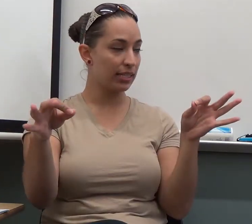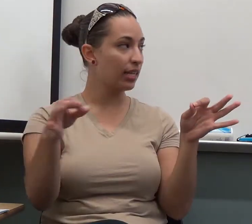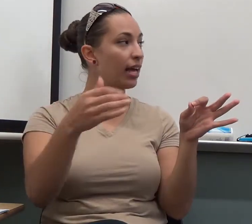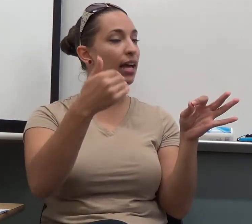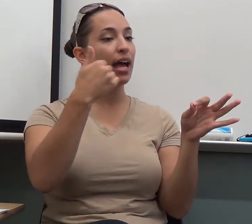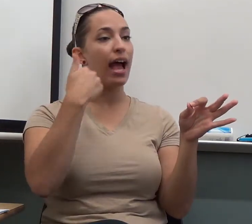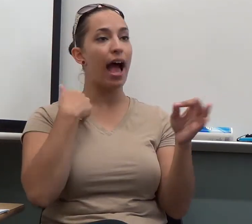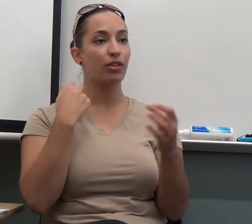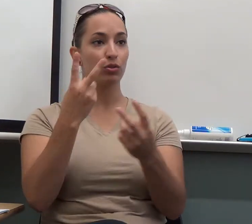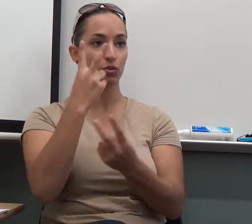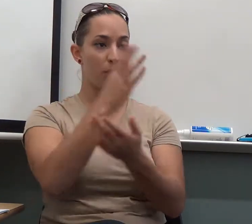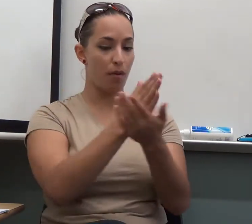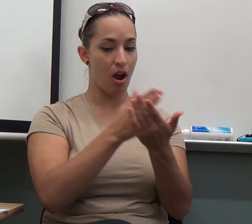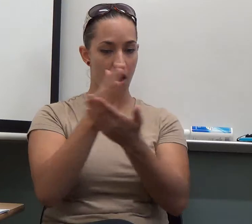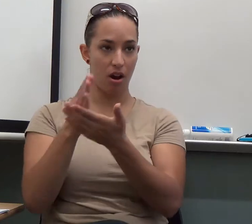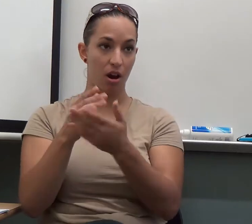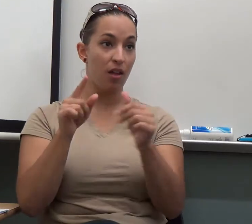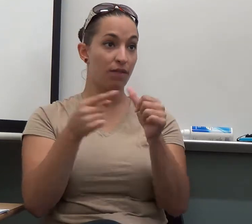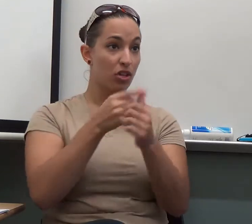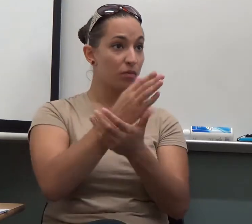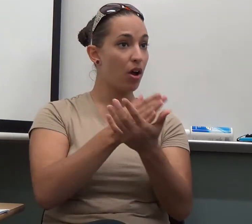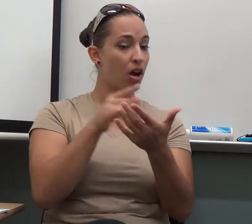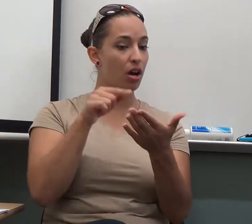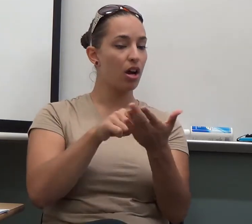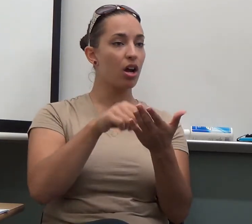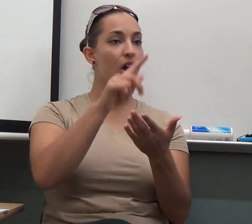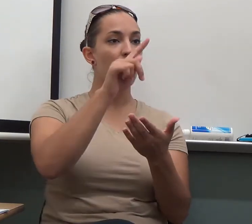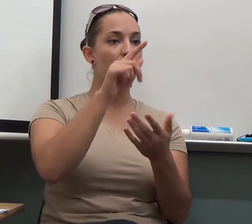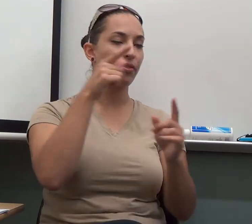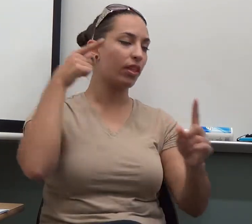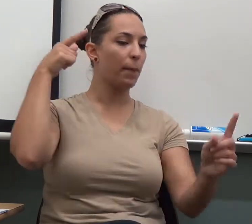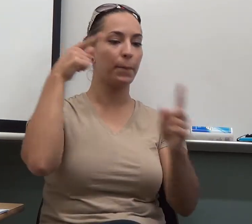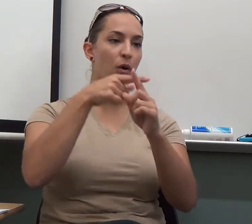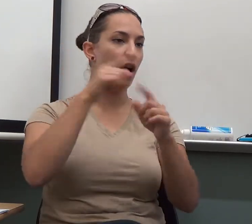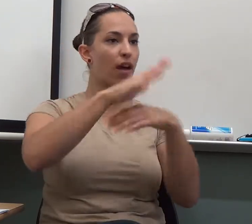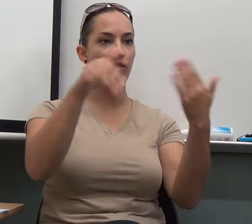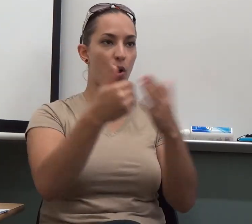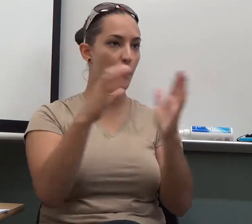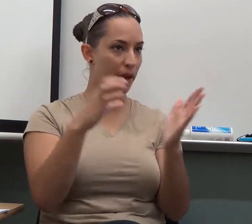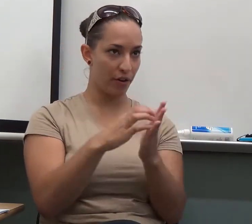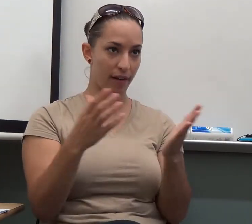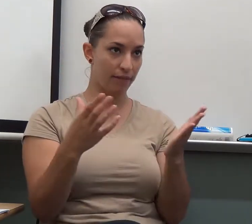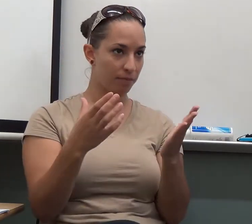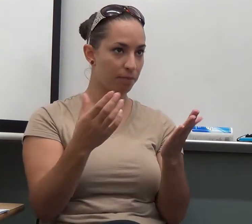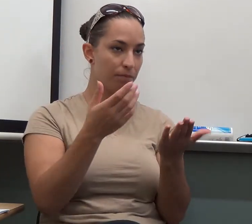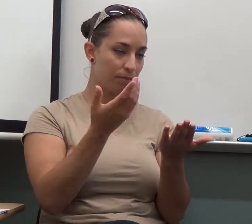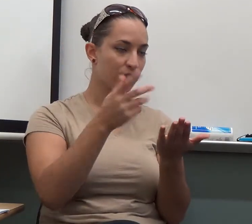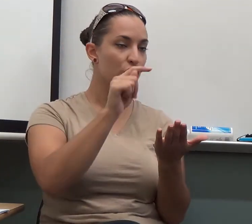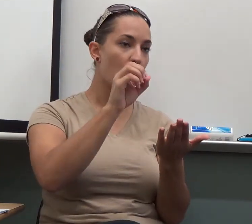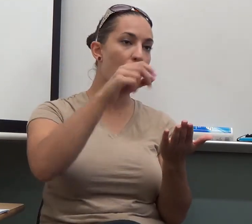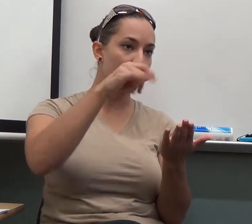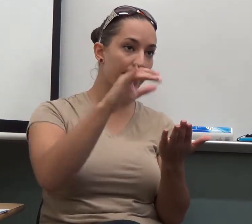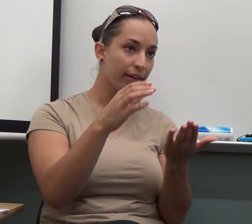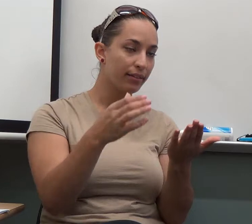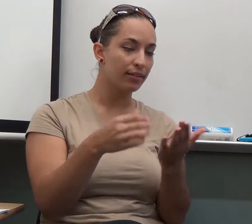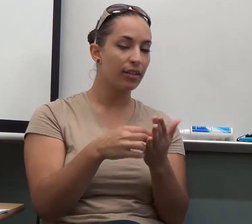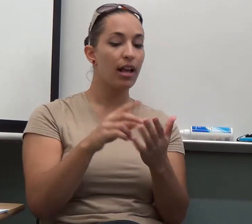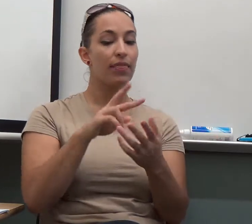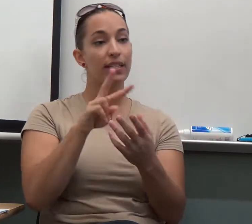has two parts. The first one is the topic or the subject of the whole paragraph. The second one is what's